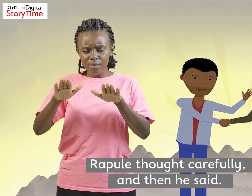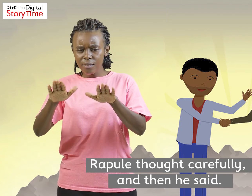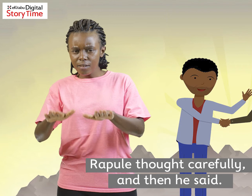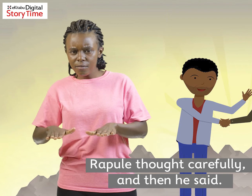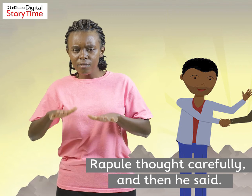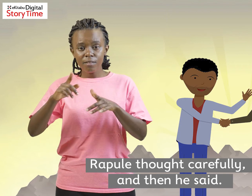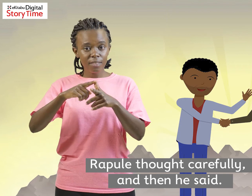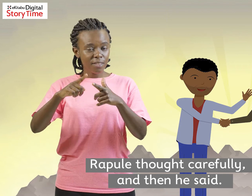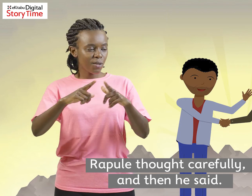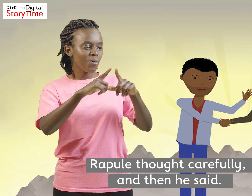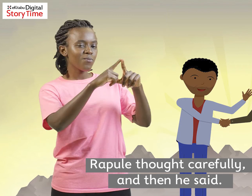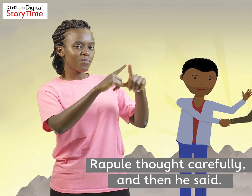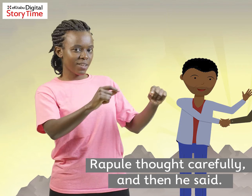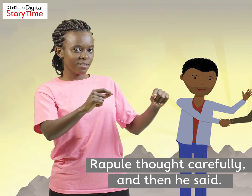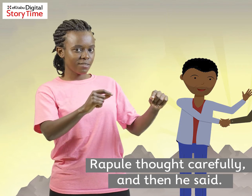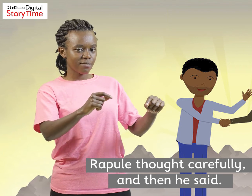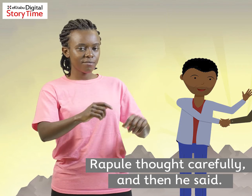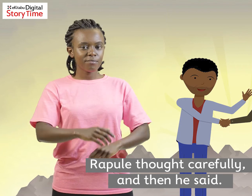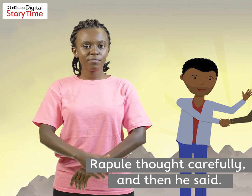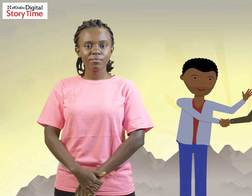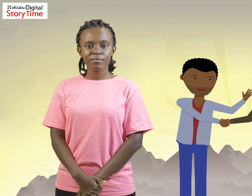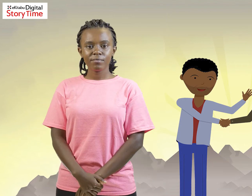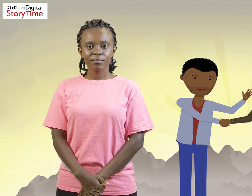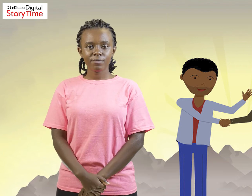carefully, and then he said,